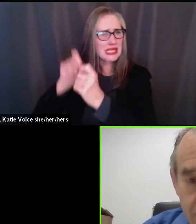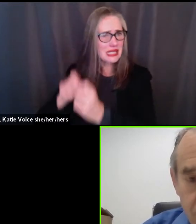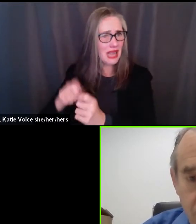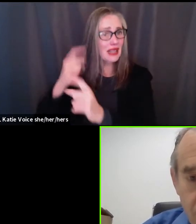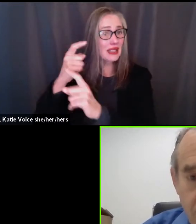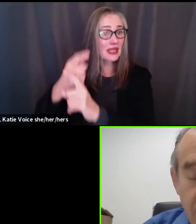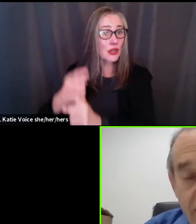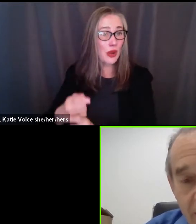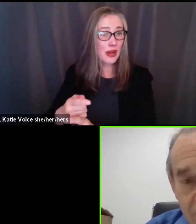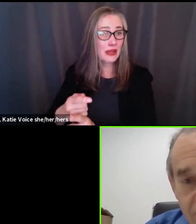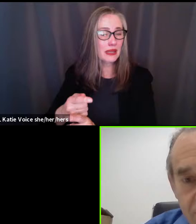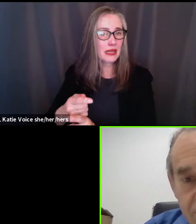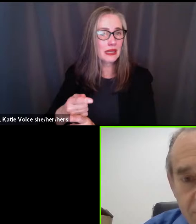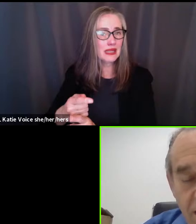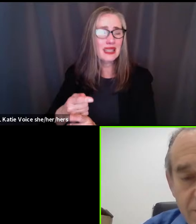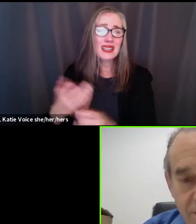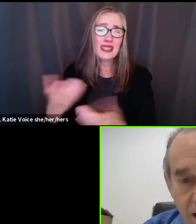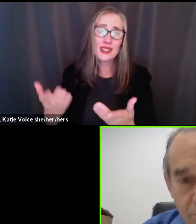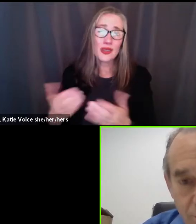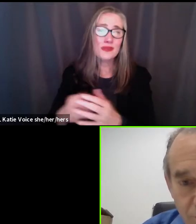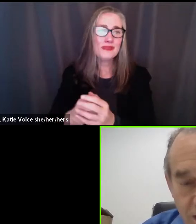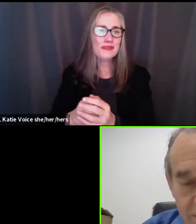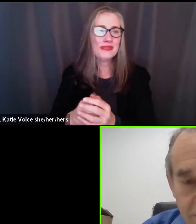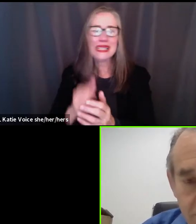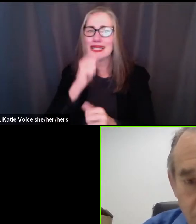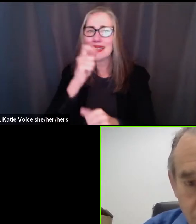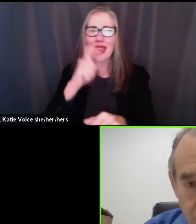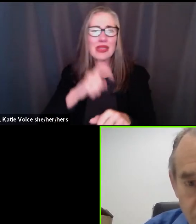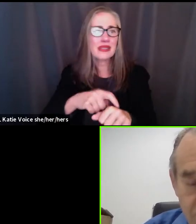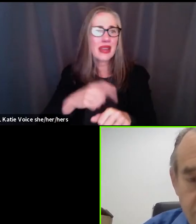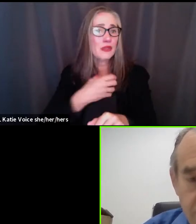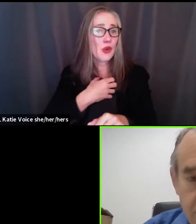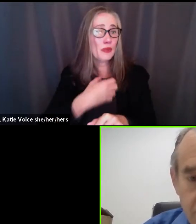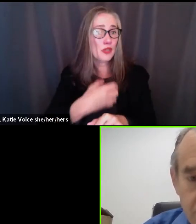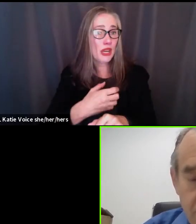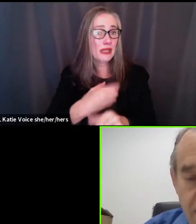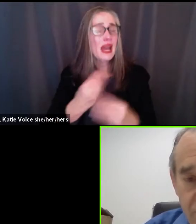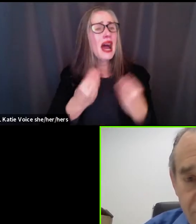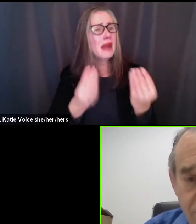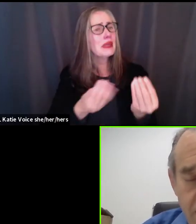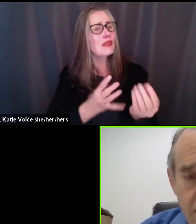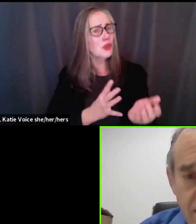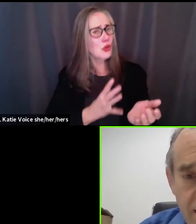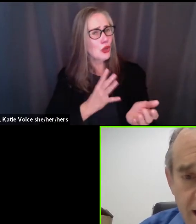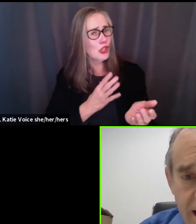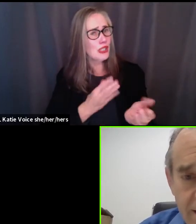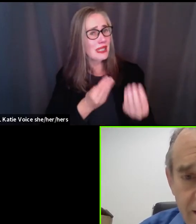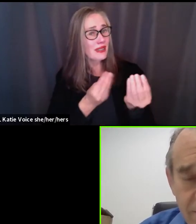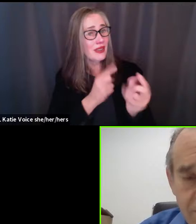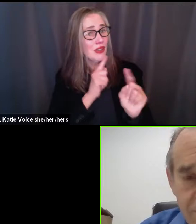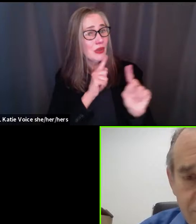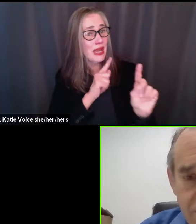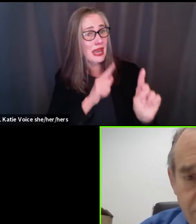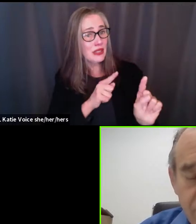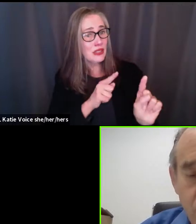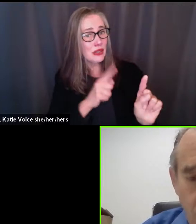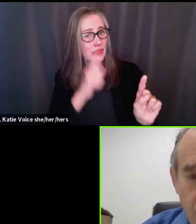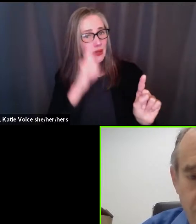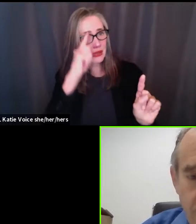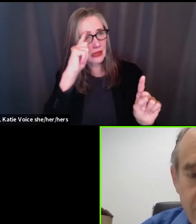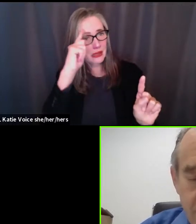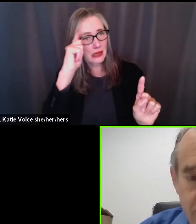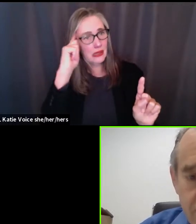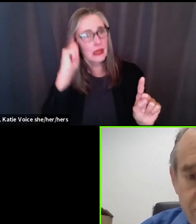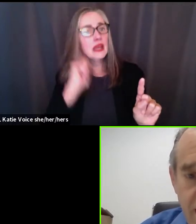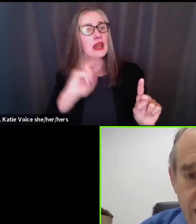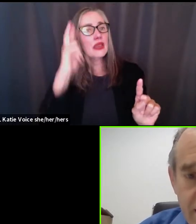correctly. So in any case, this is not the time to object. I'm giving you the courtesy of giving you an answer. And this is why